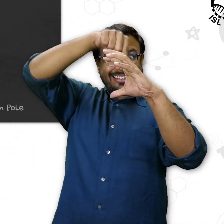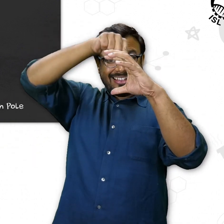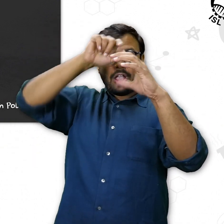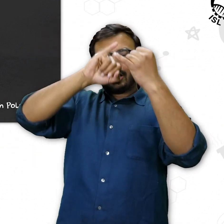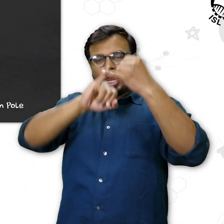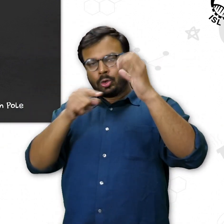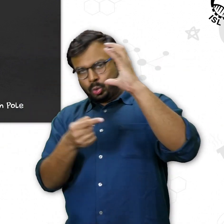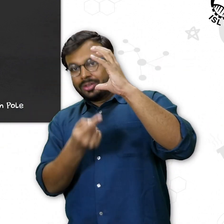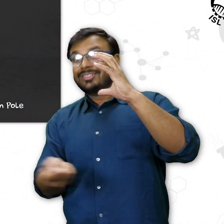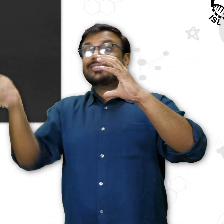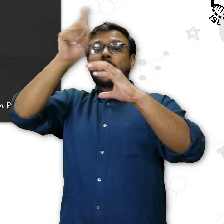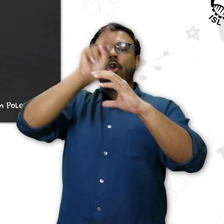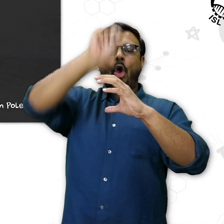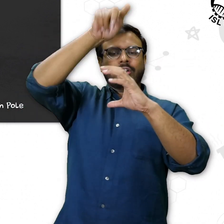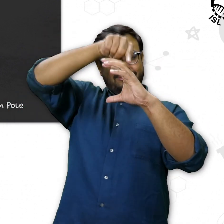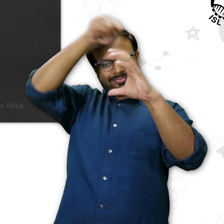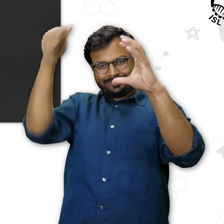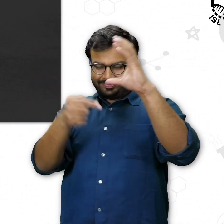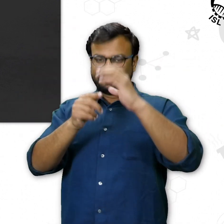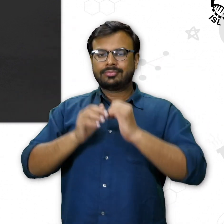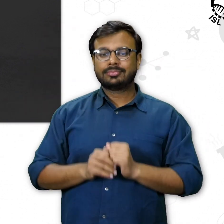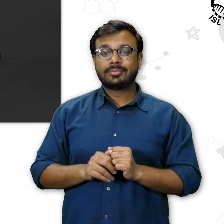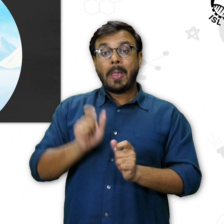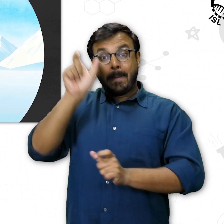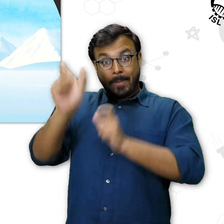poles, Antarctica and Arctic Circle.